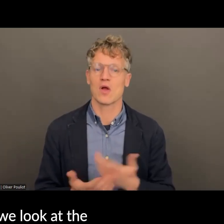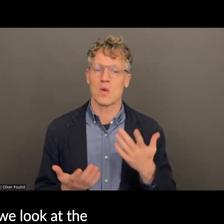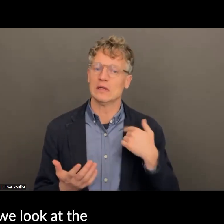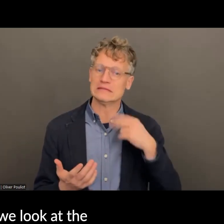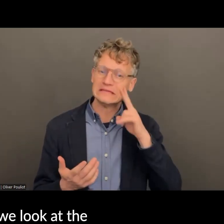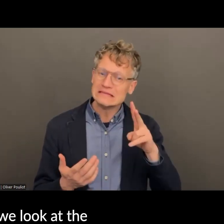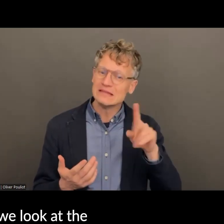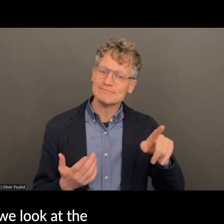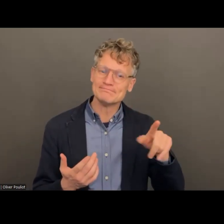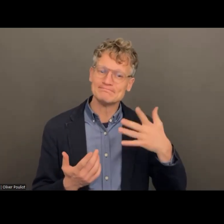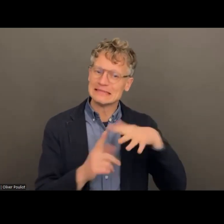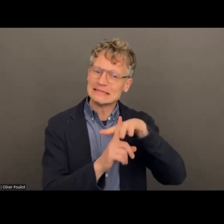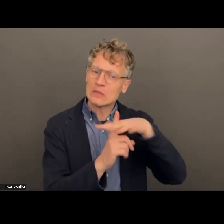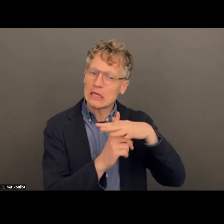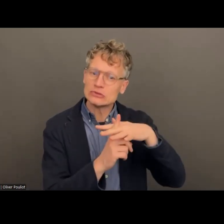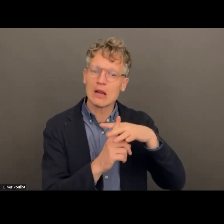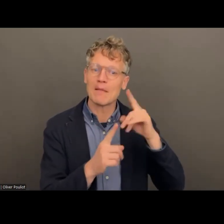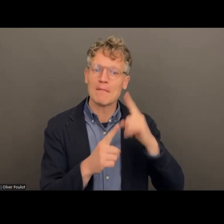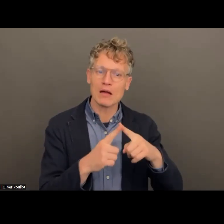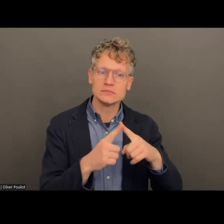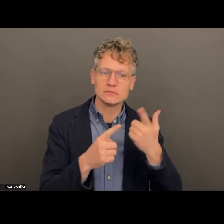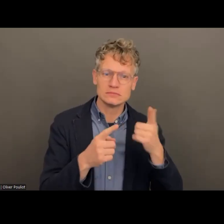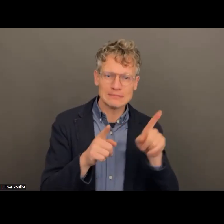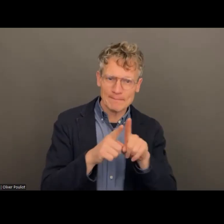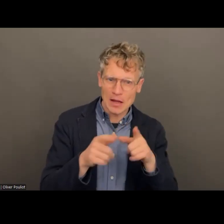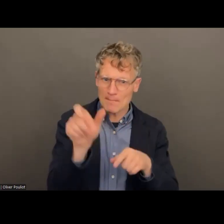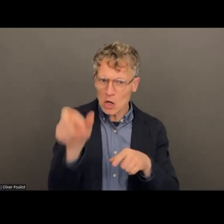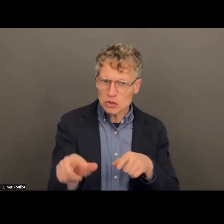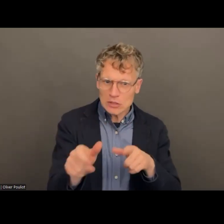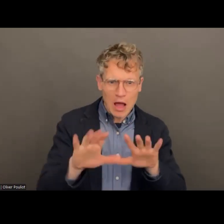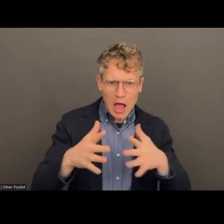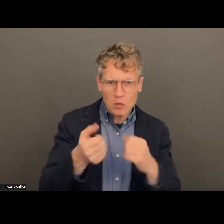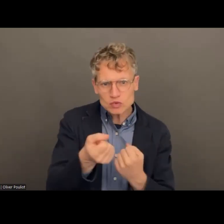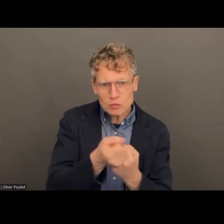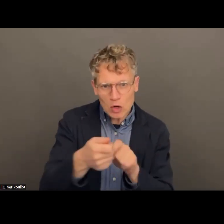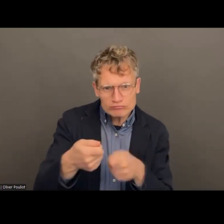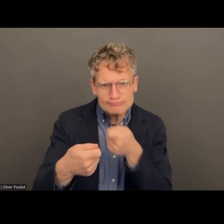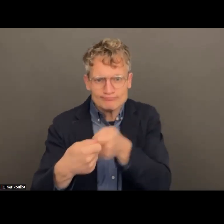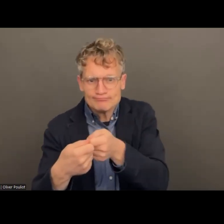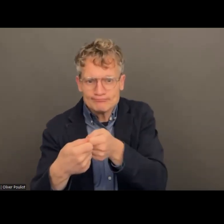the tailored support in mobility, communication, education. Thank you very much.